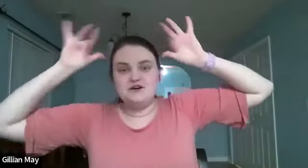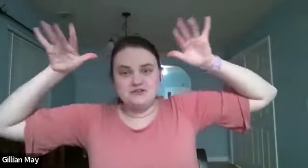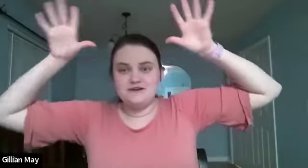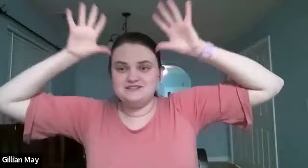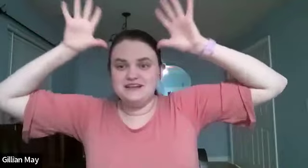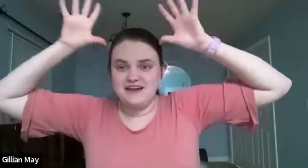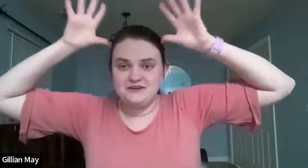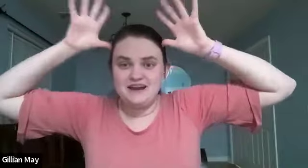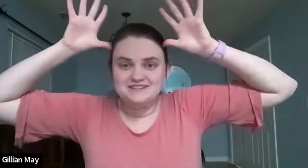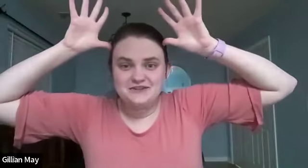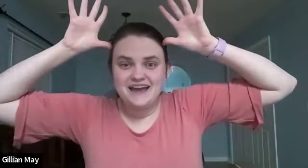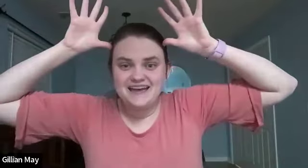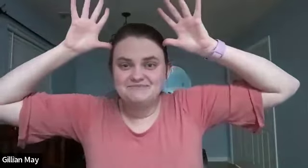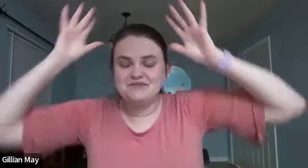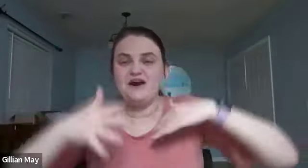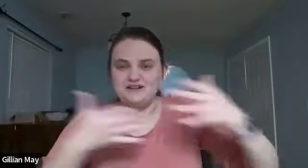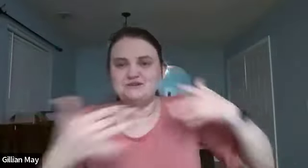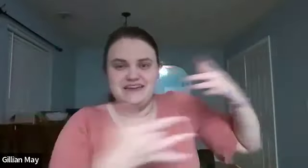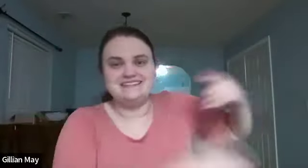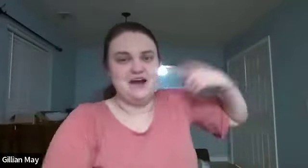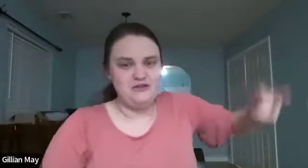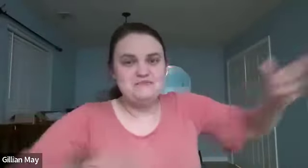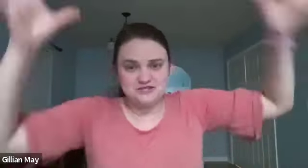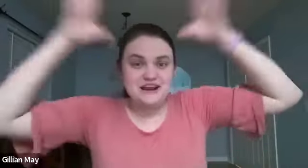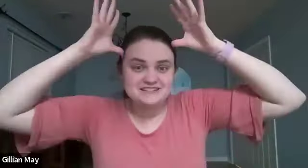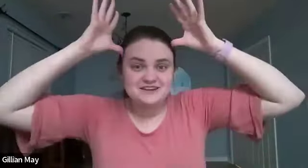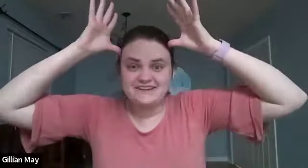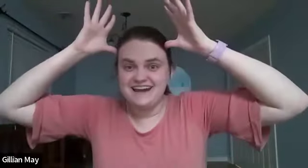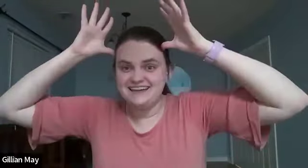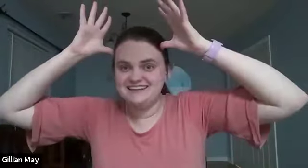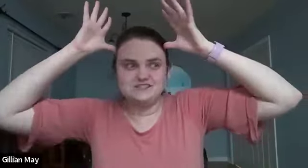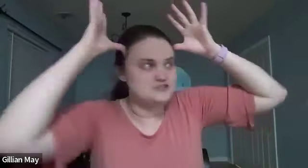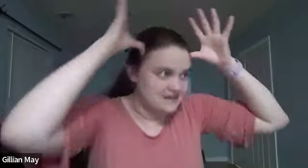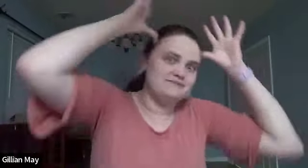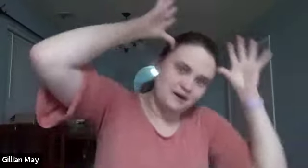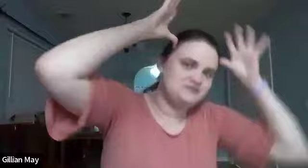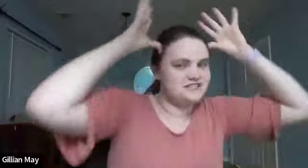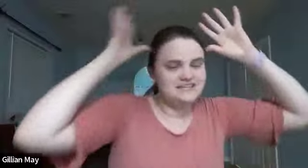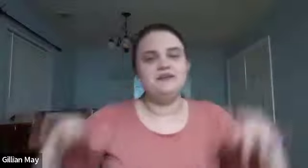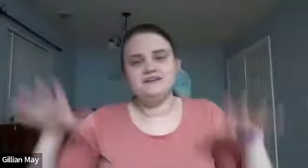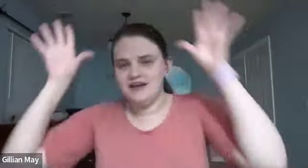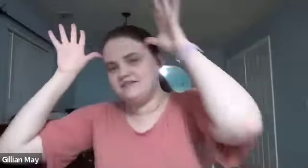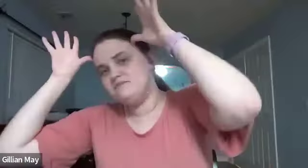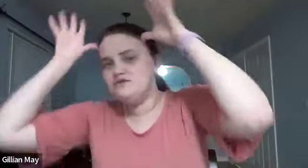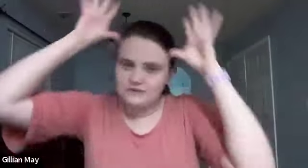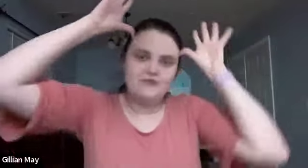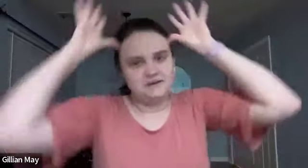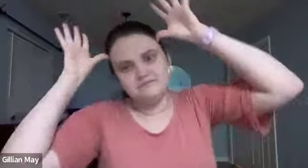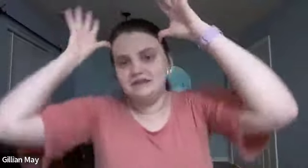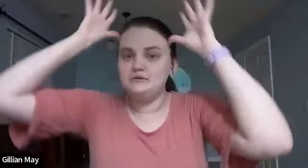all their friends are like having their hands on their head, but they also can't tell them put your hands on their head because they're just like motioning. Yeah, they move around like the little